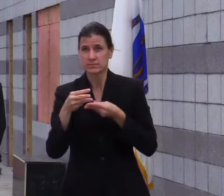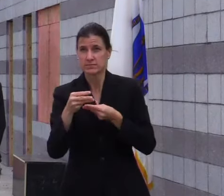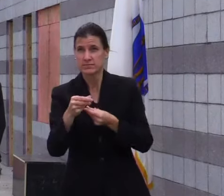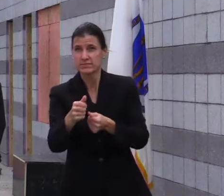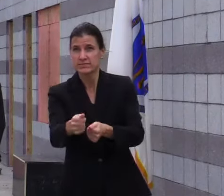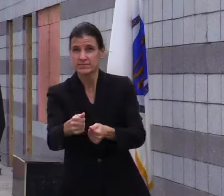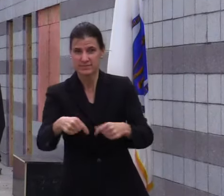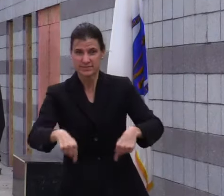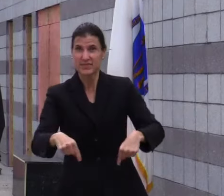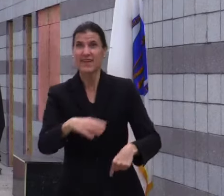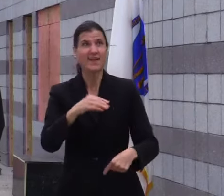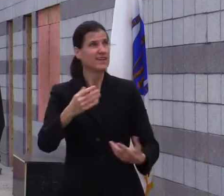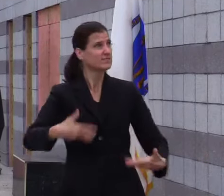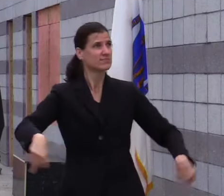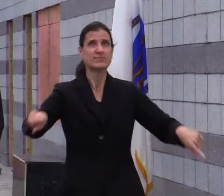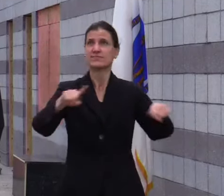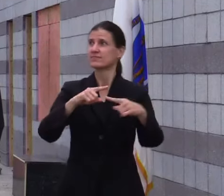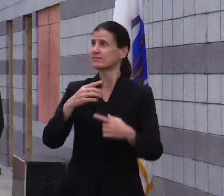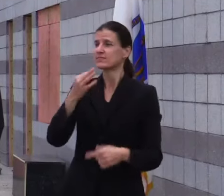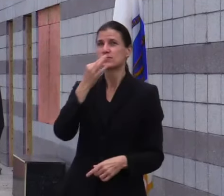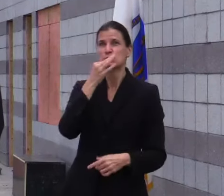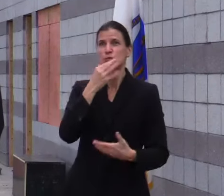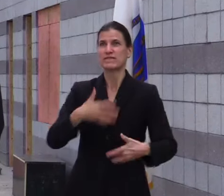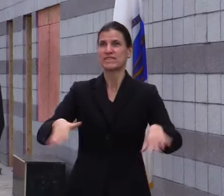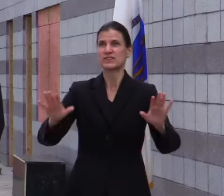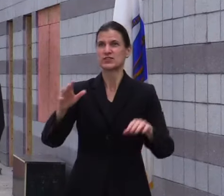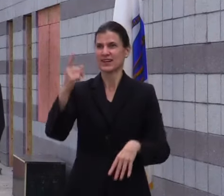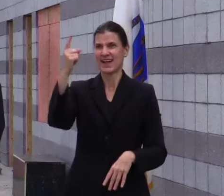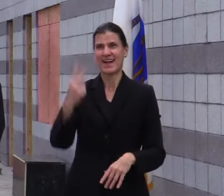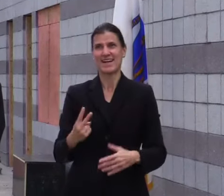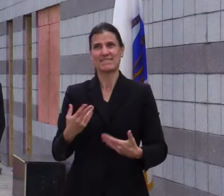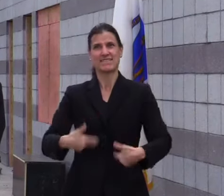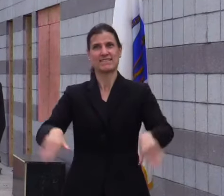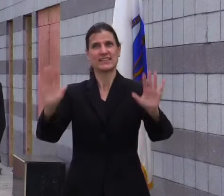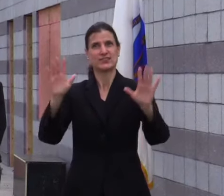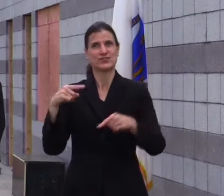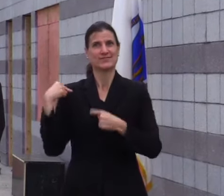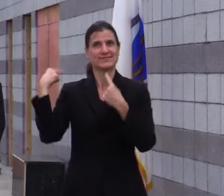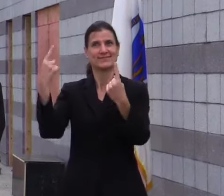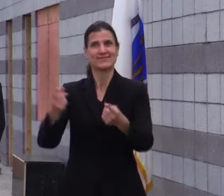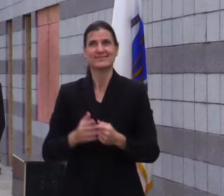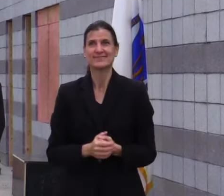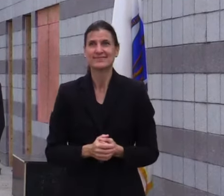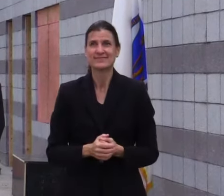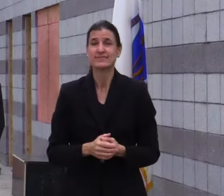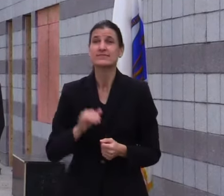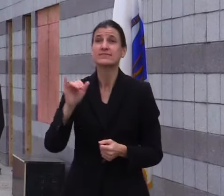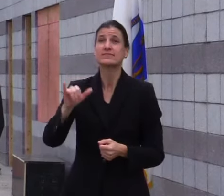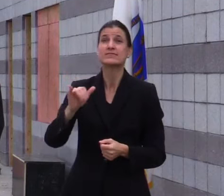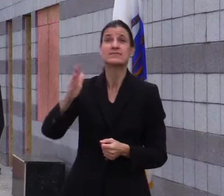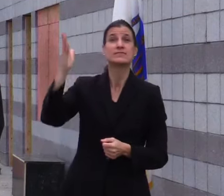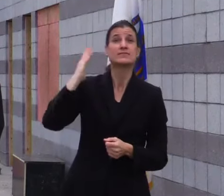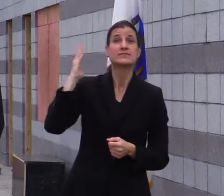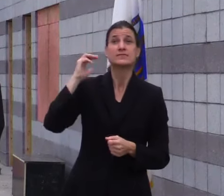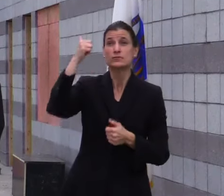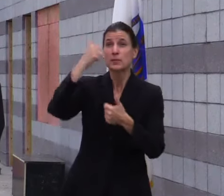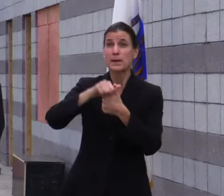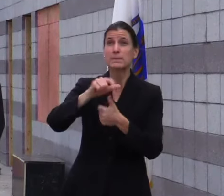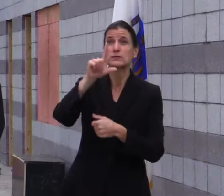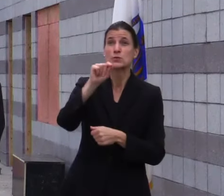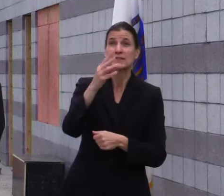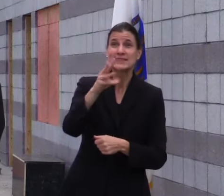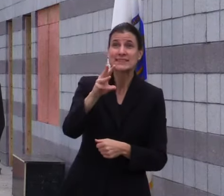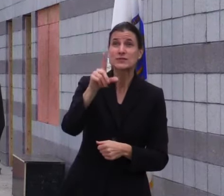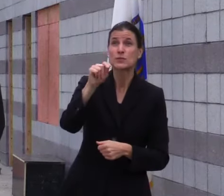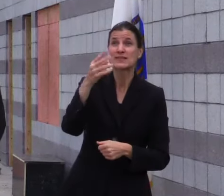in 2016 and 17, it wasn't at all obvious that we would be able to build the Green Line extension. The